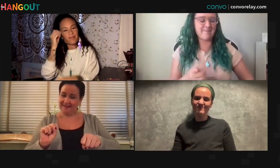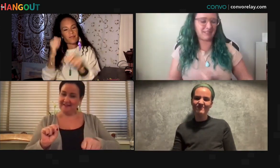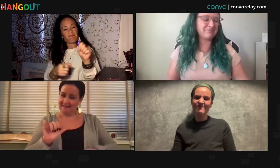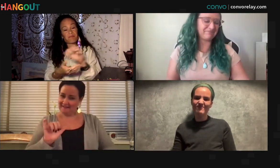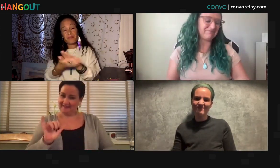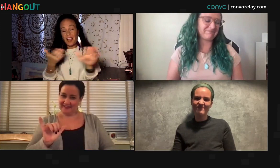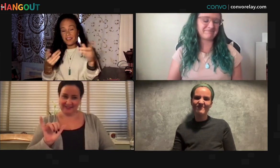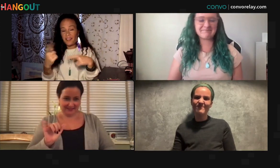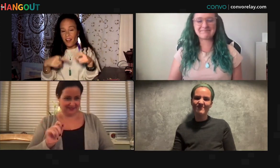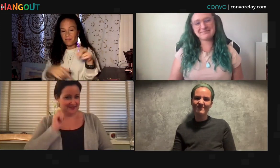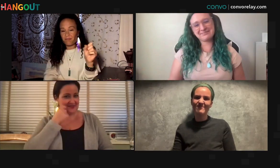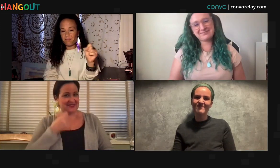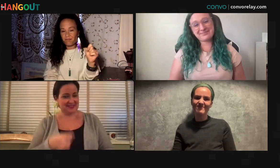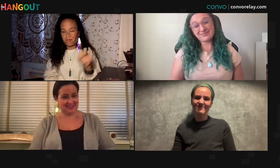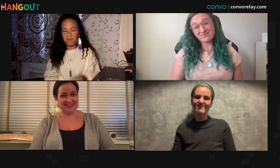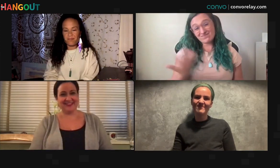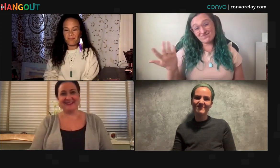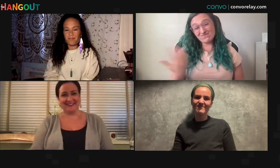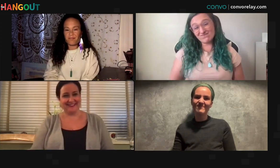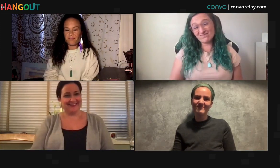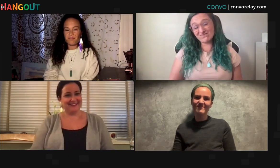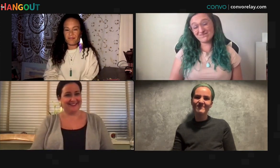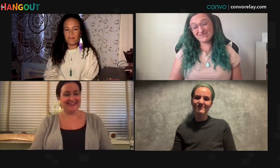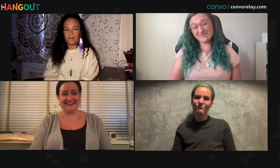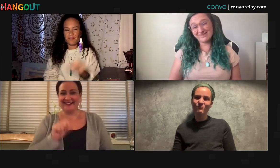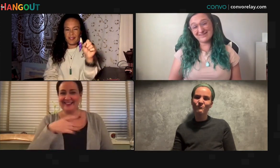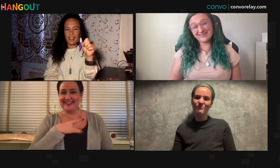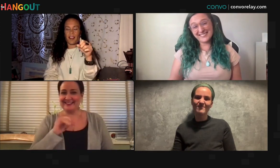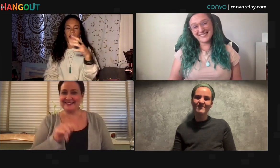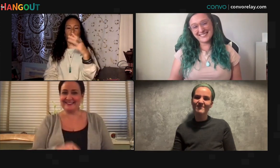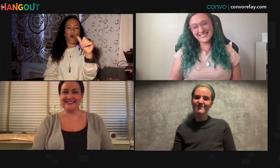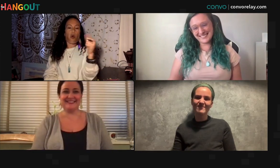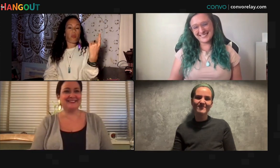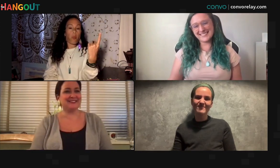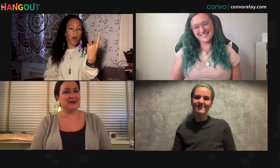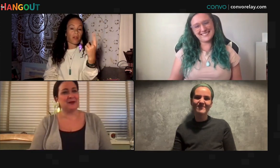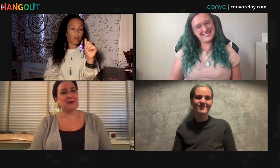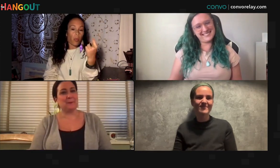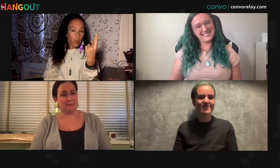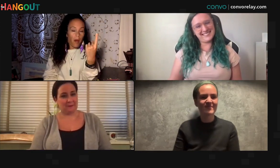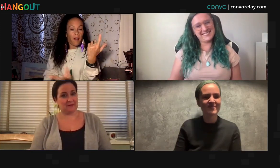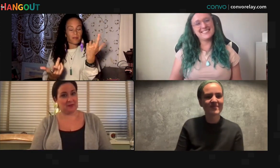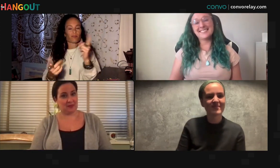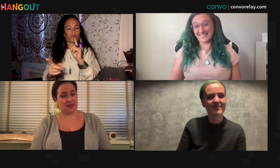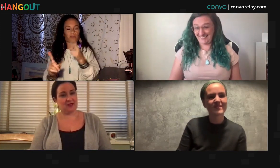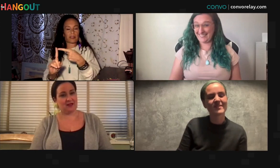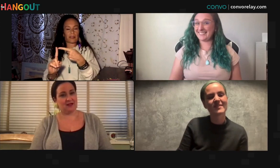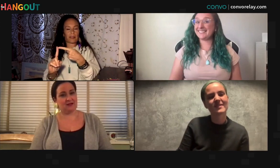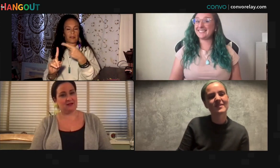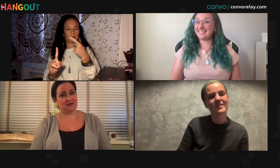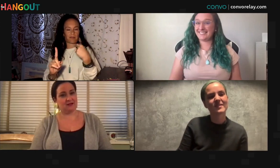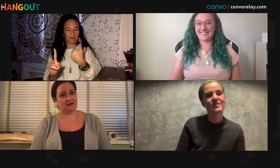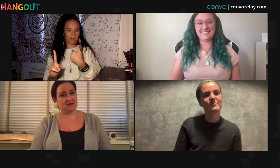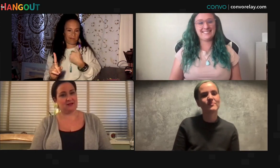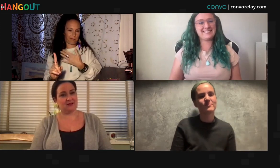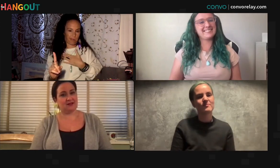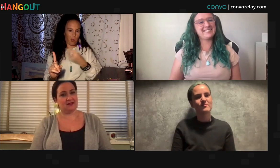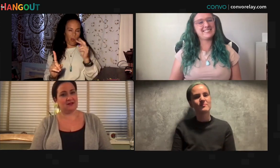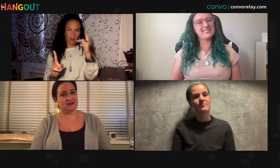because it becomes a reality, and that's where the magic happens. I like that. This is Stephanie here.